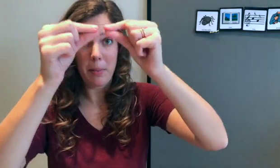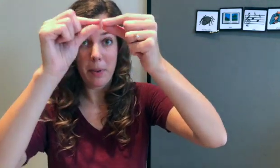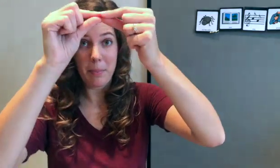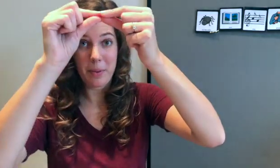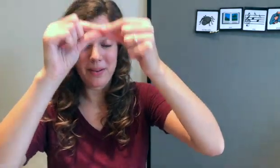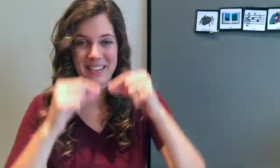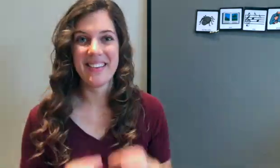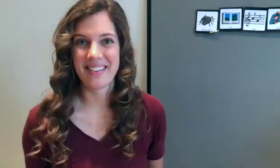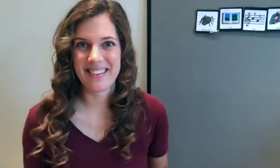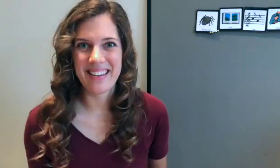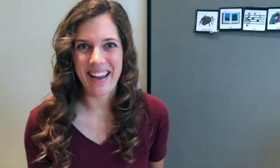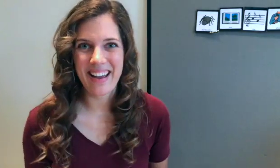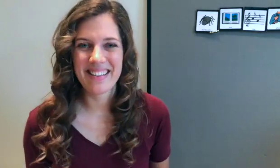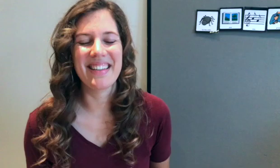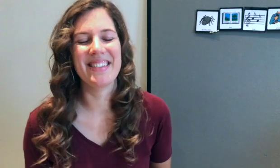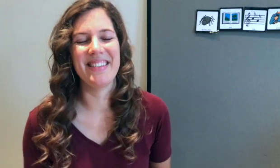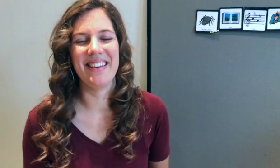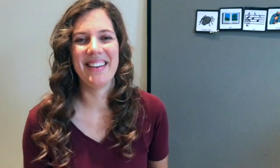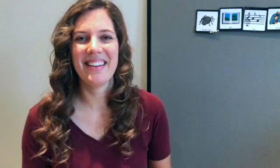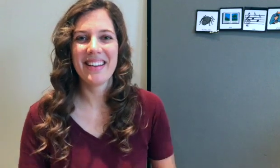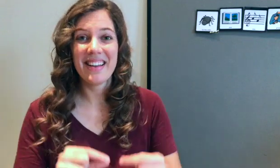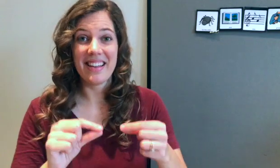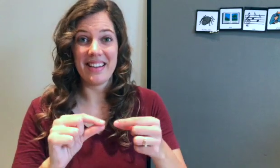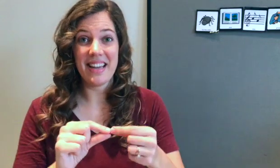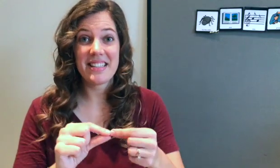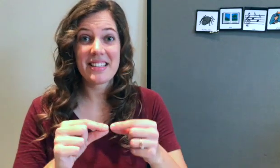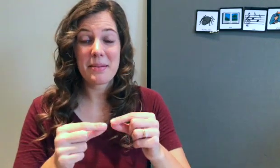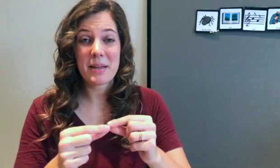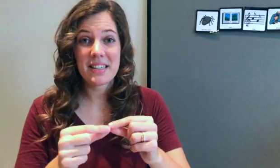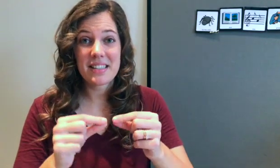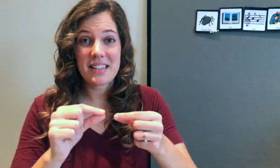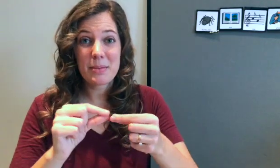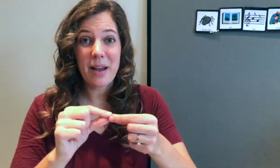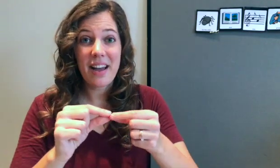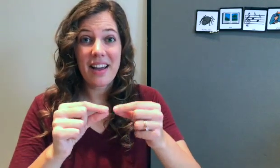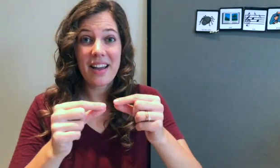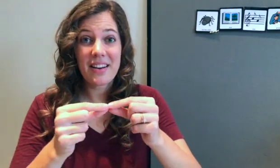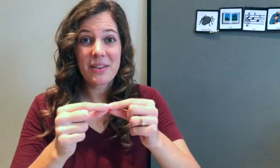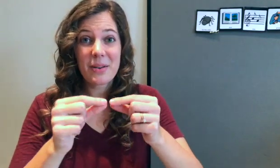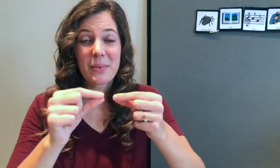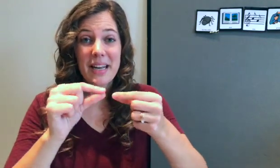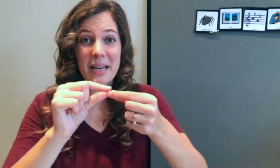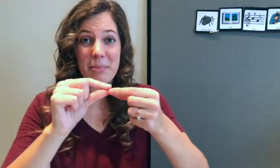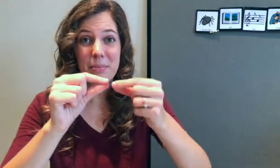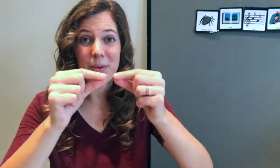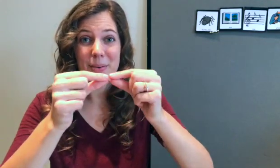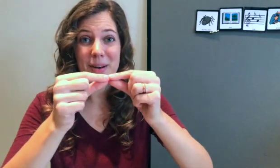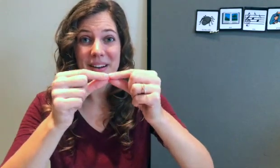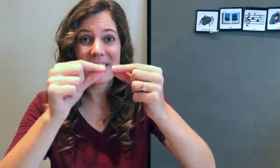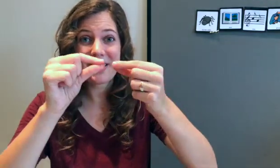up. Yeah? Let's do it. The Itsy Bitsy Spider went up the water